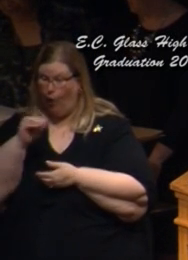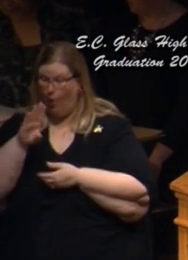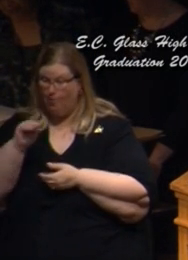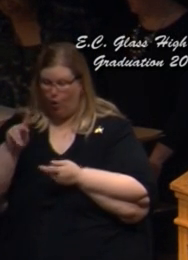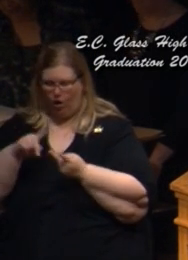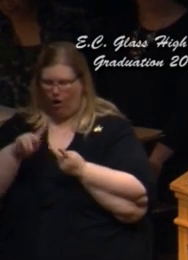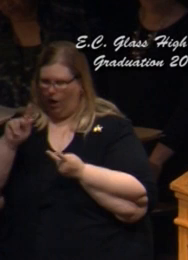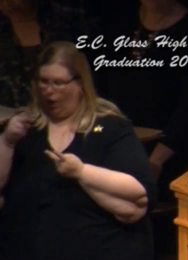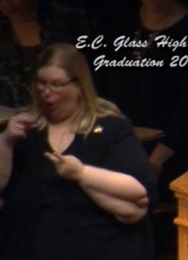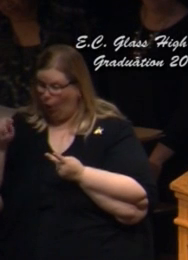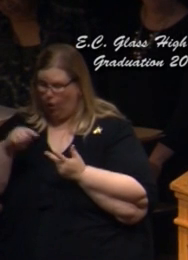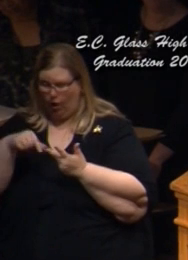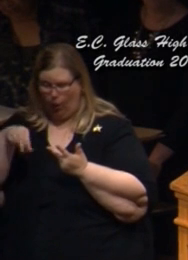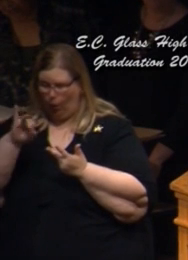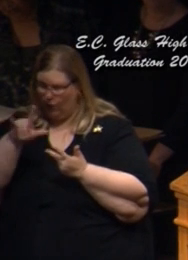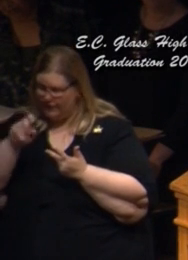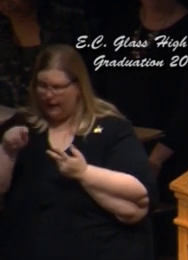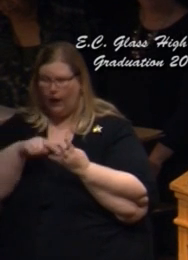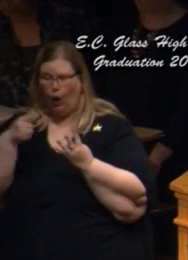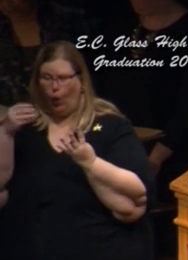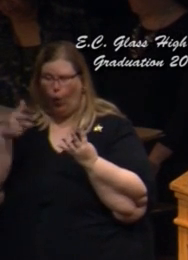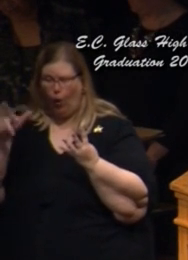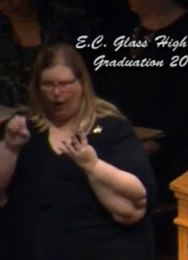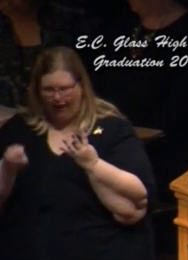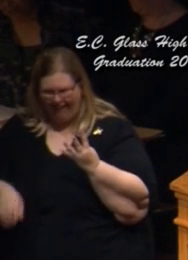Kahoot, Quizlet, and Google.